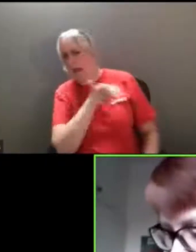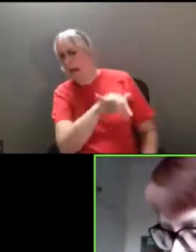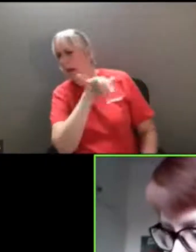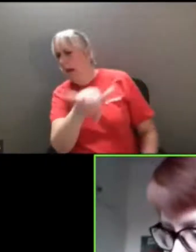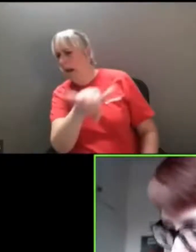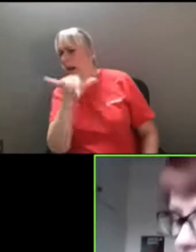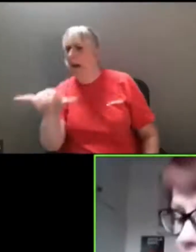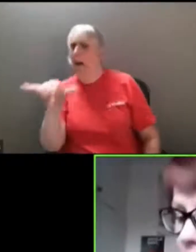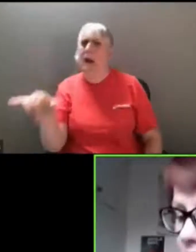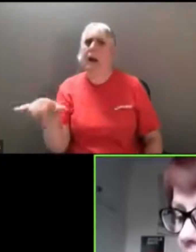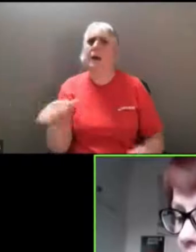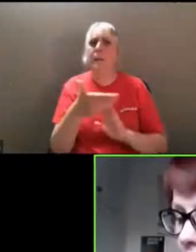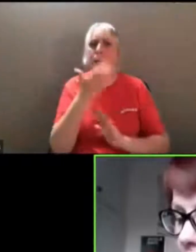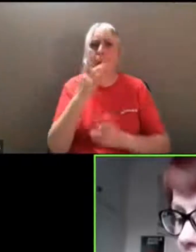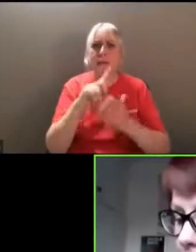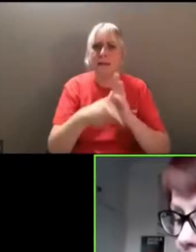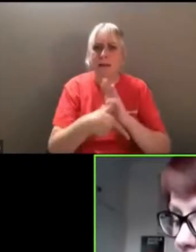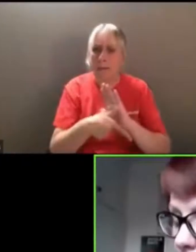non-disabled people. We've